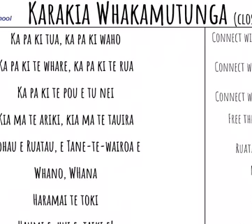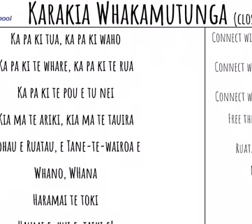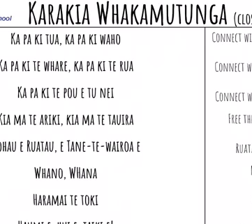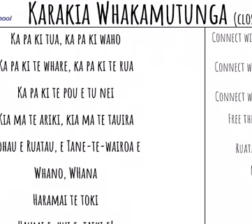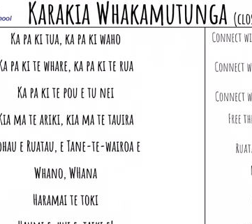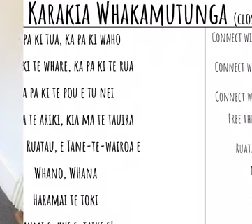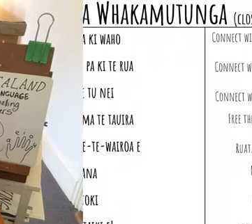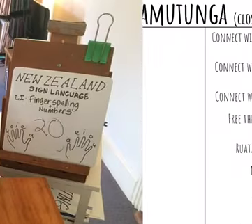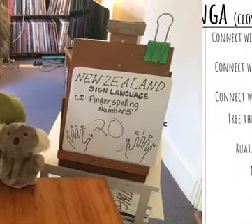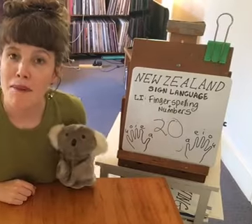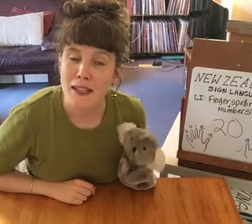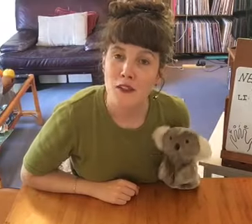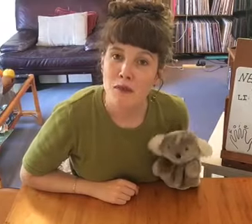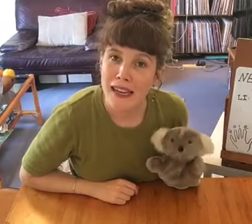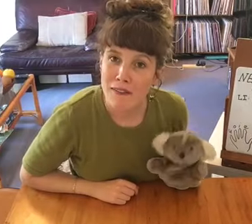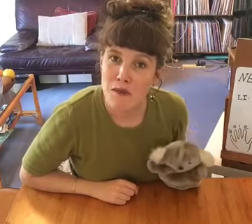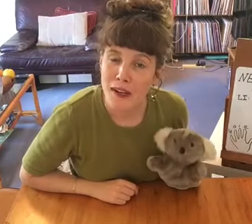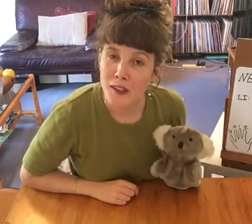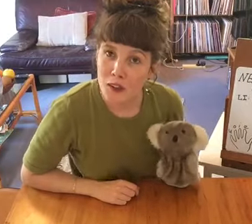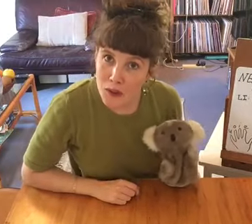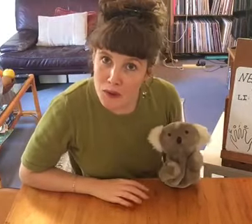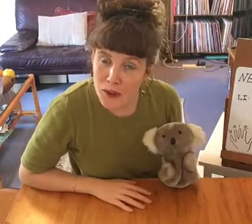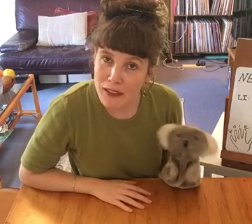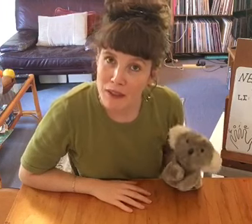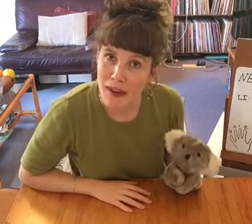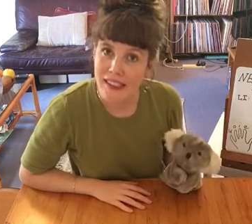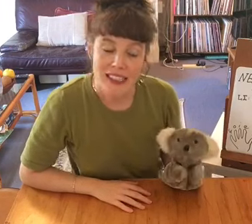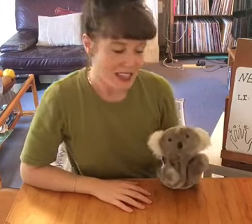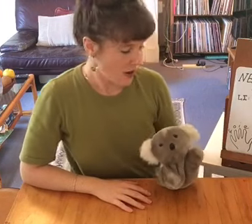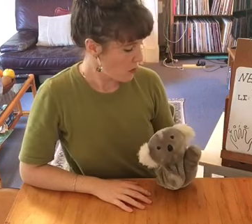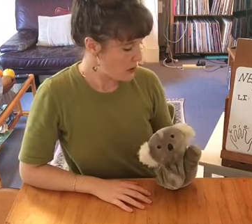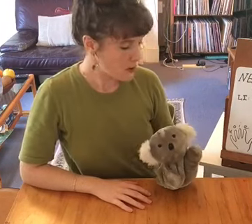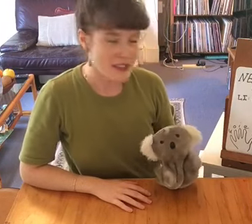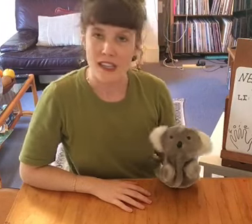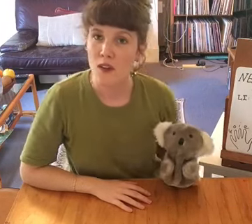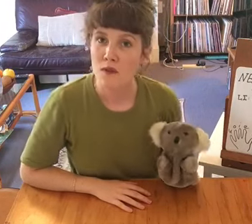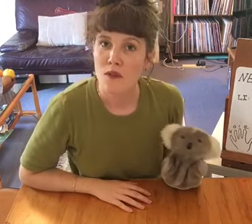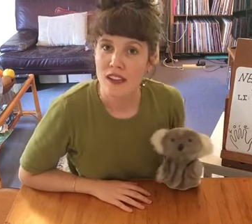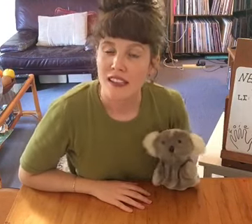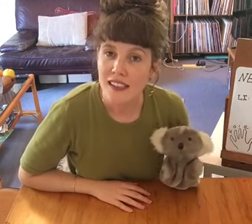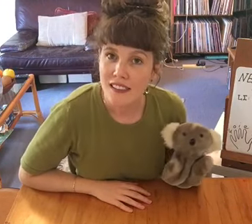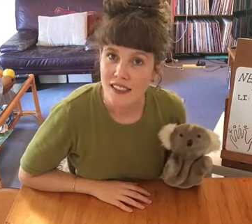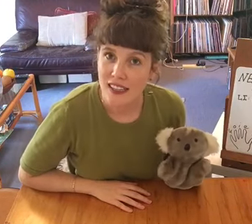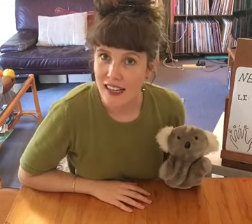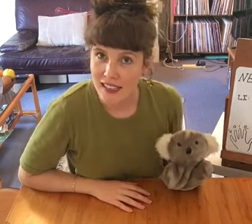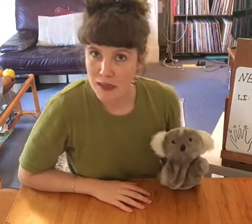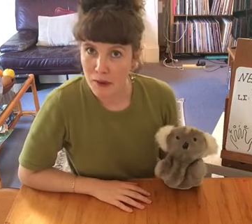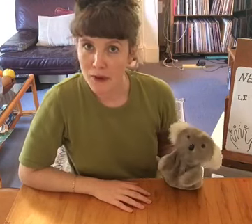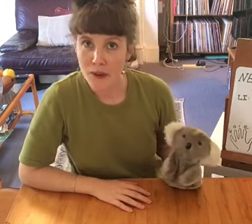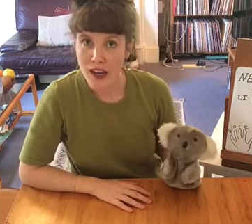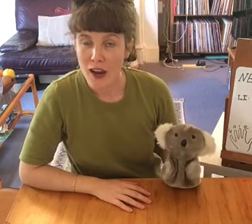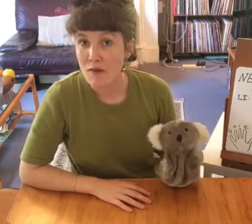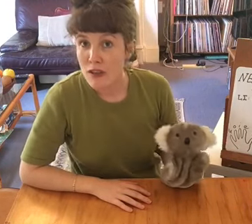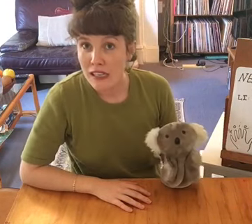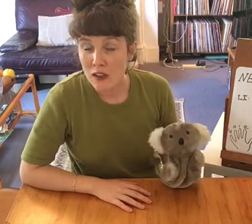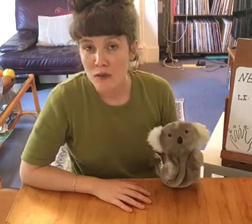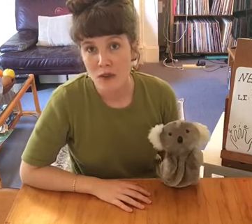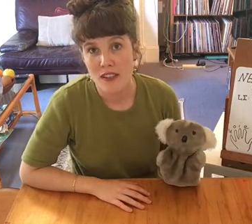e. Ka pai tō mahi everyone. Good work everyone. We will see you for the next daily demo. I really look forward to seeing